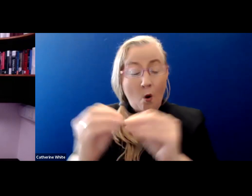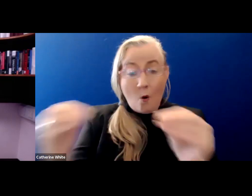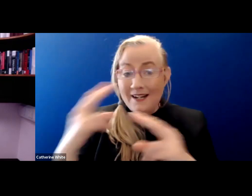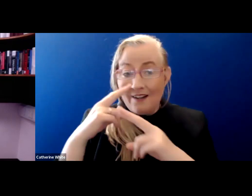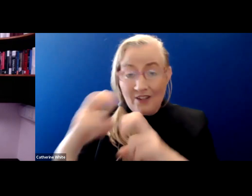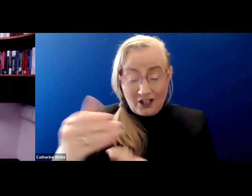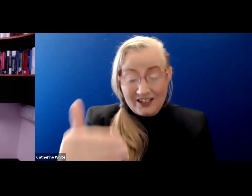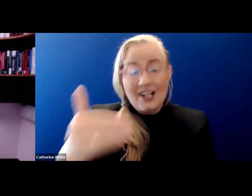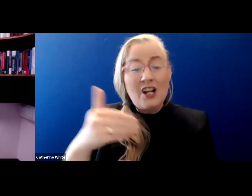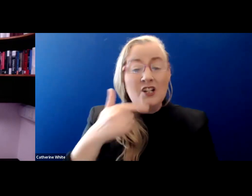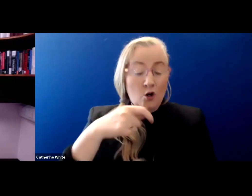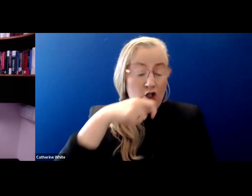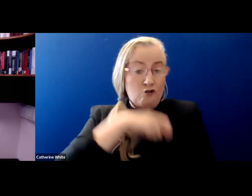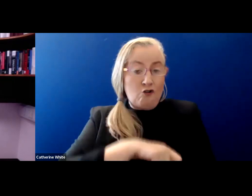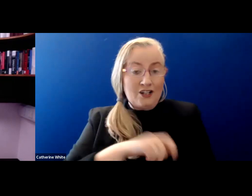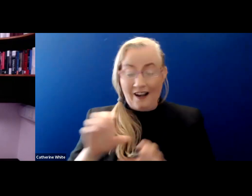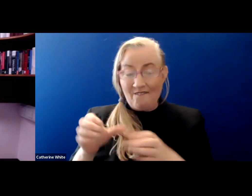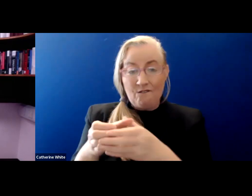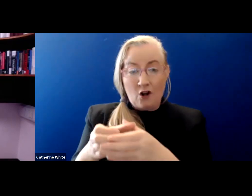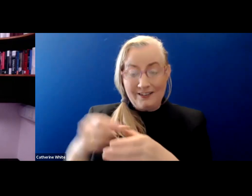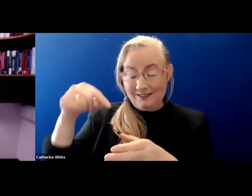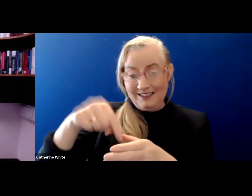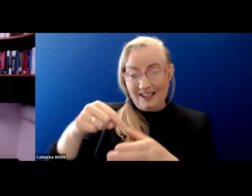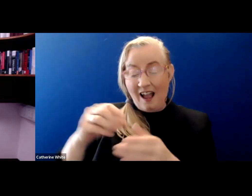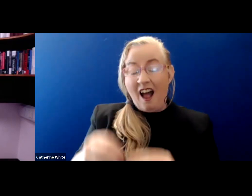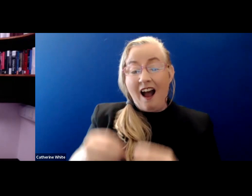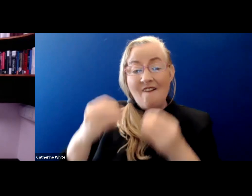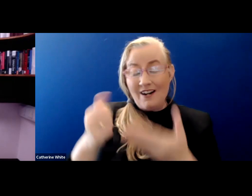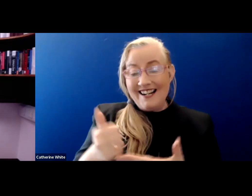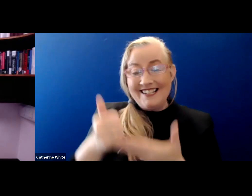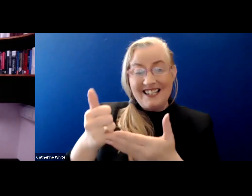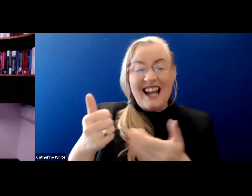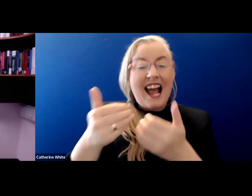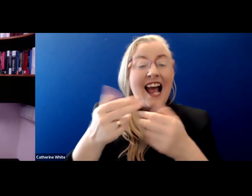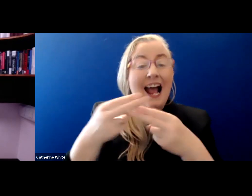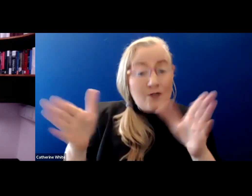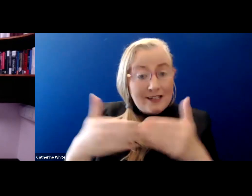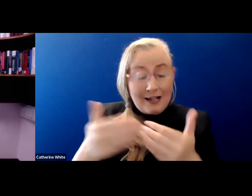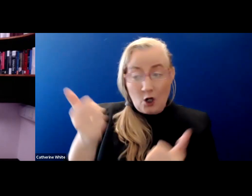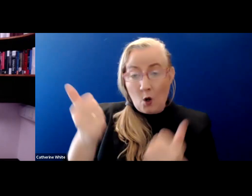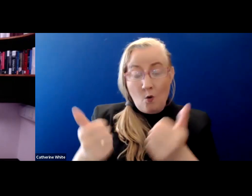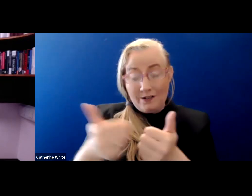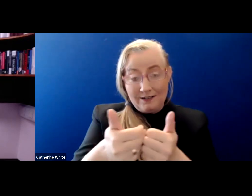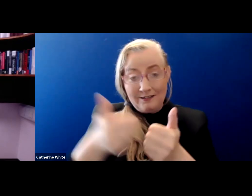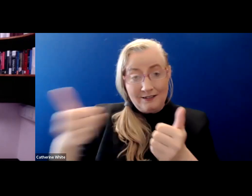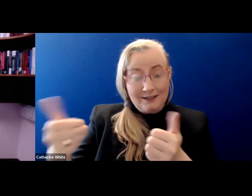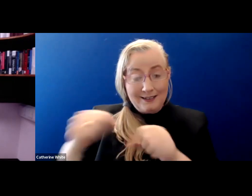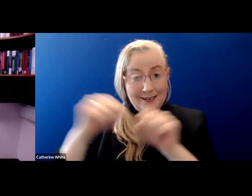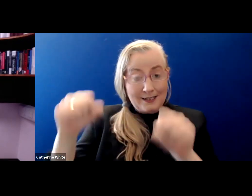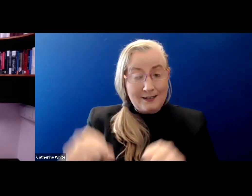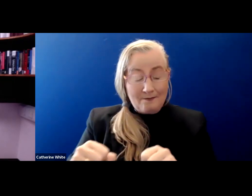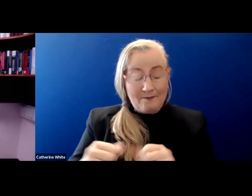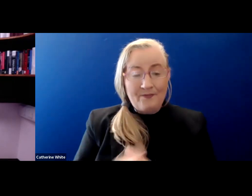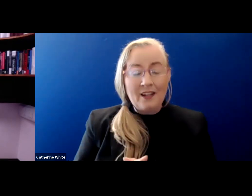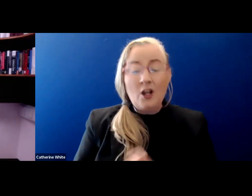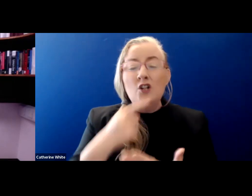while the Trust Fund for Victims offers assistance outside of the court-mandated reparations system.